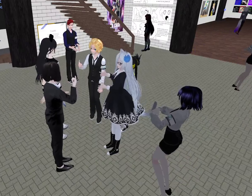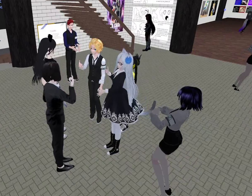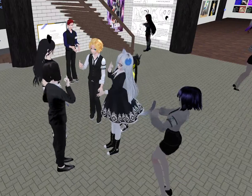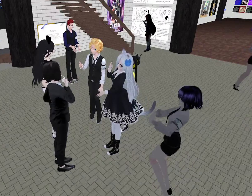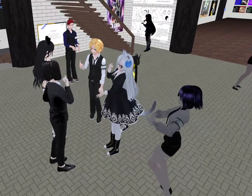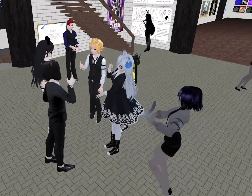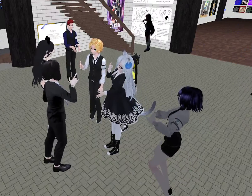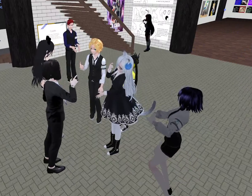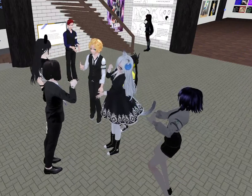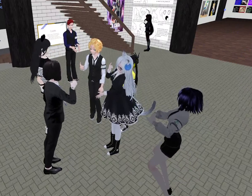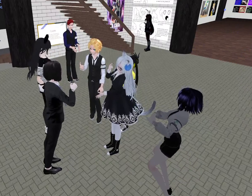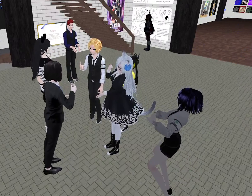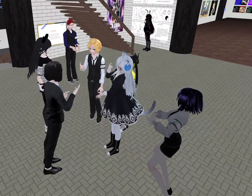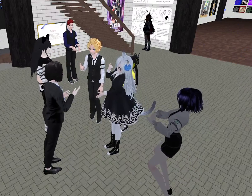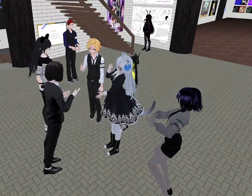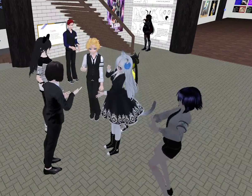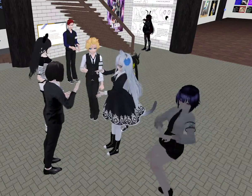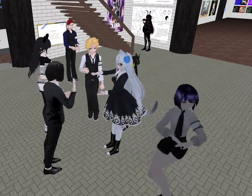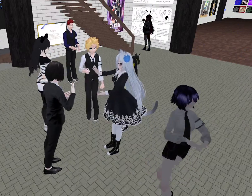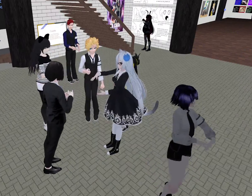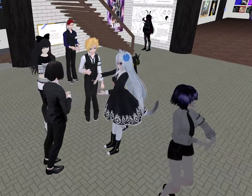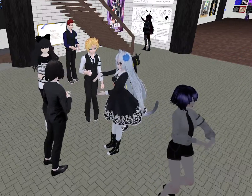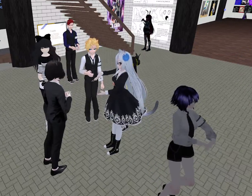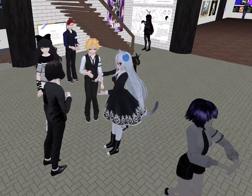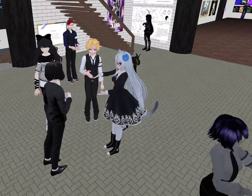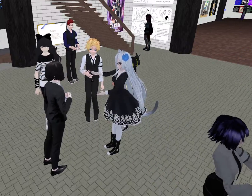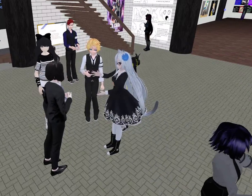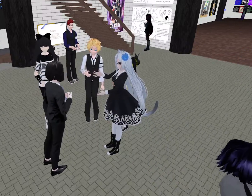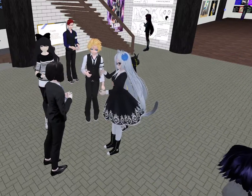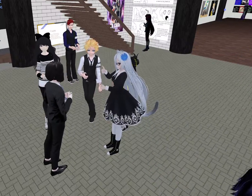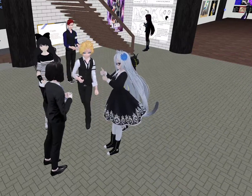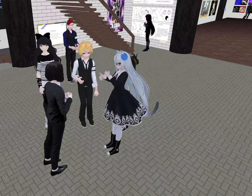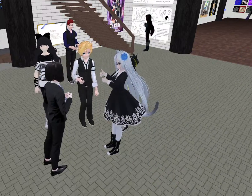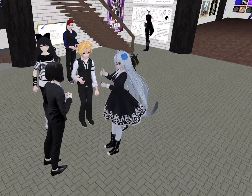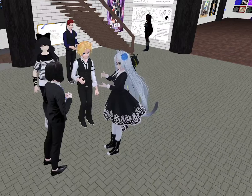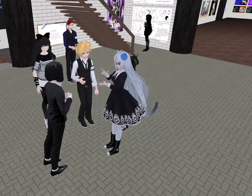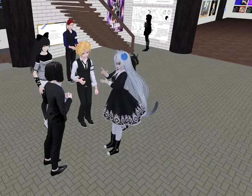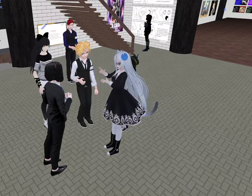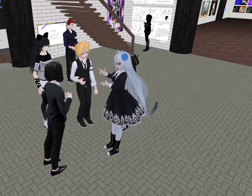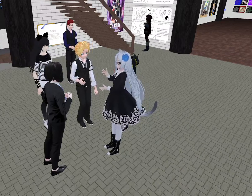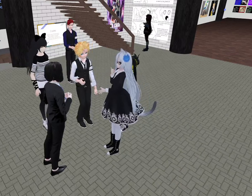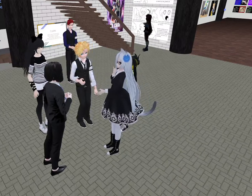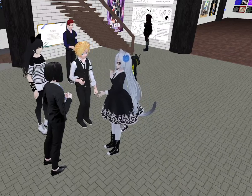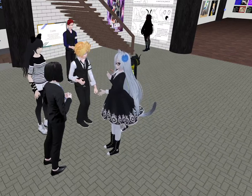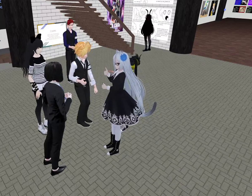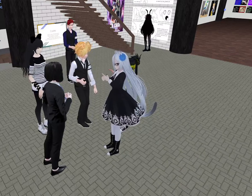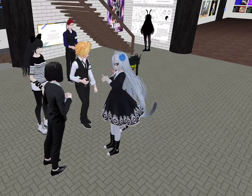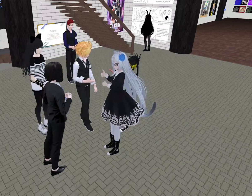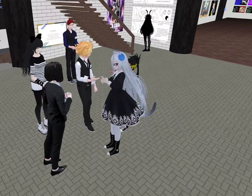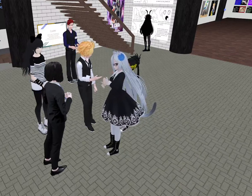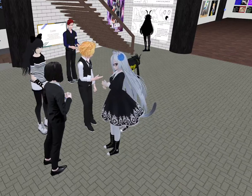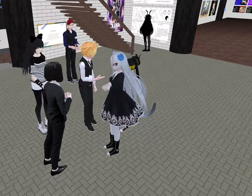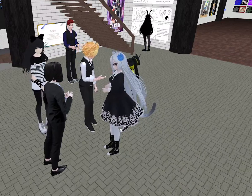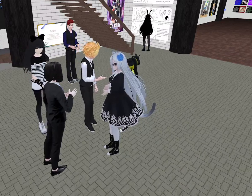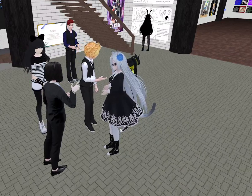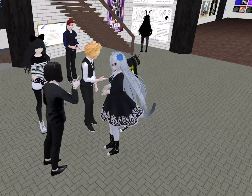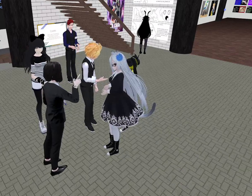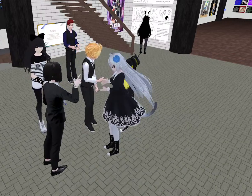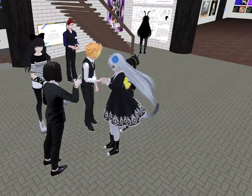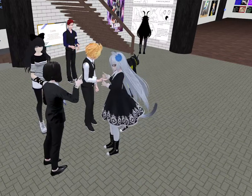Similar. What's the sign for similar? Pretty much what we got going on right here are different resources. So, We have like YouTube resources similar. Okay.